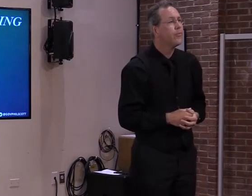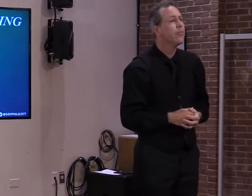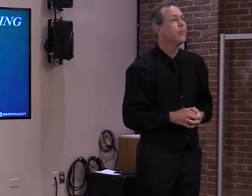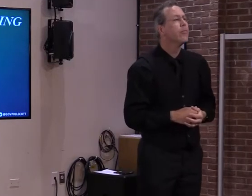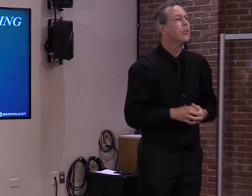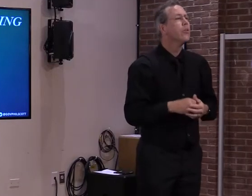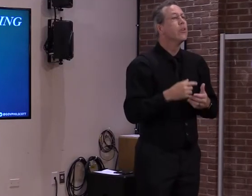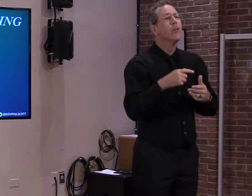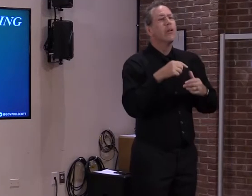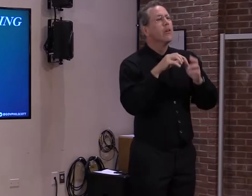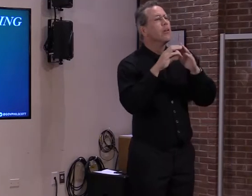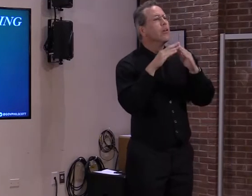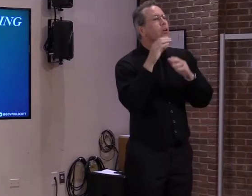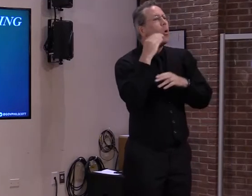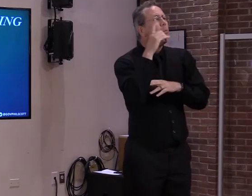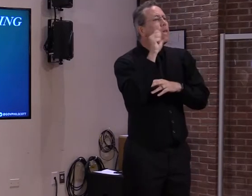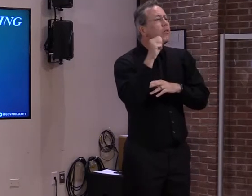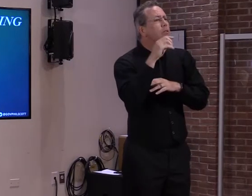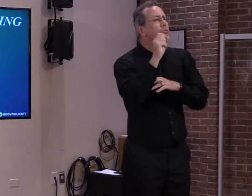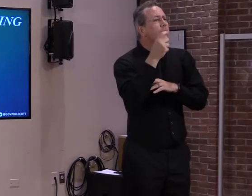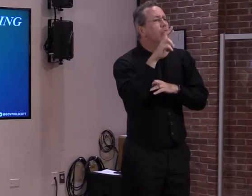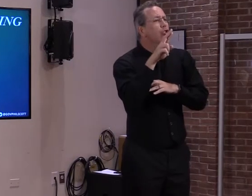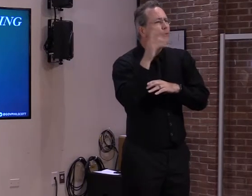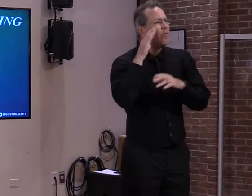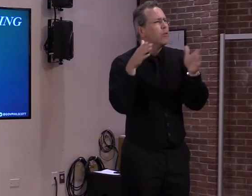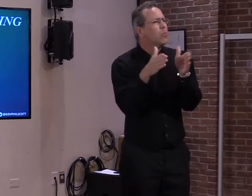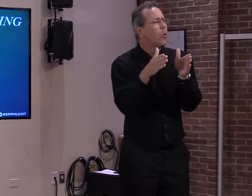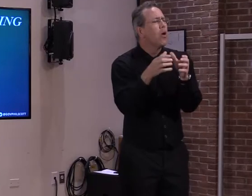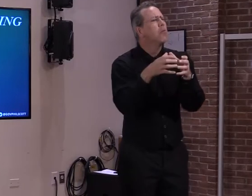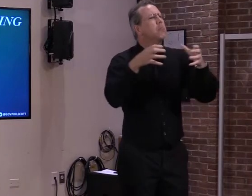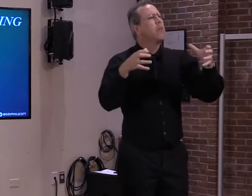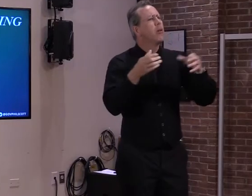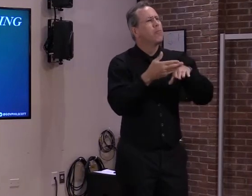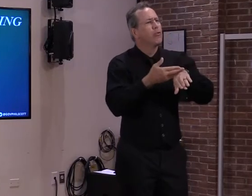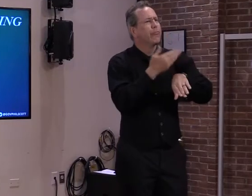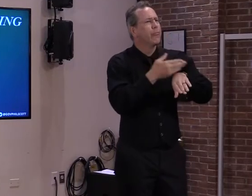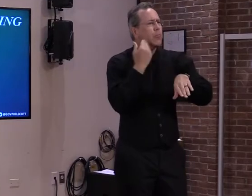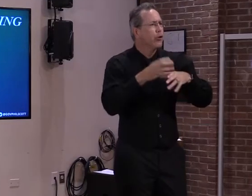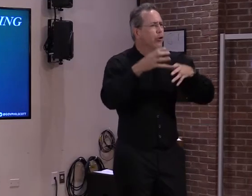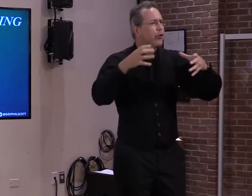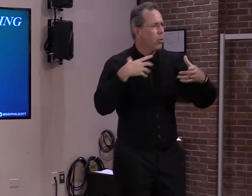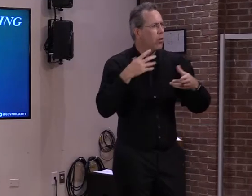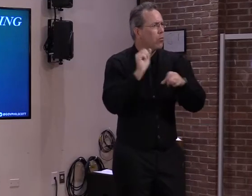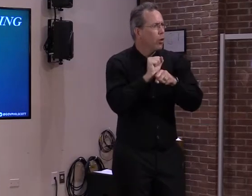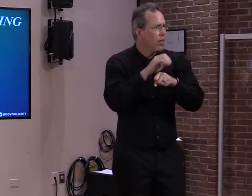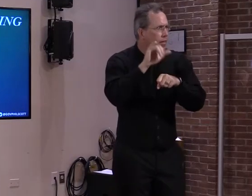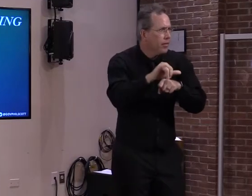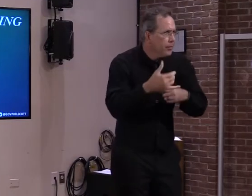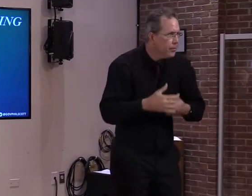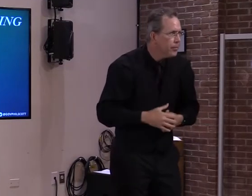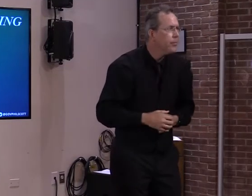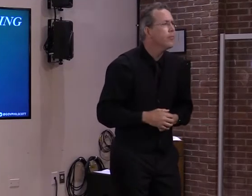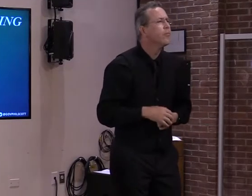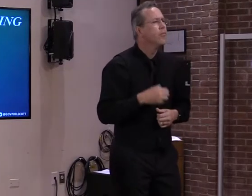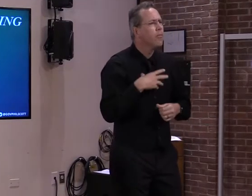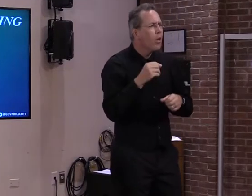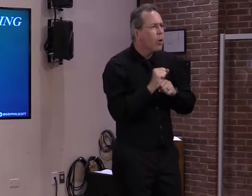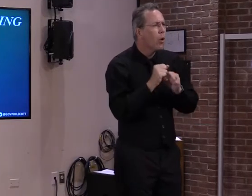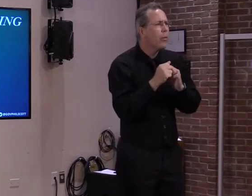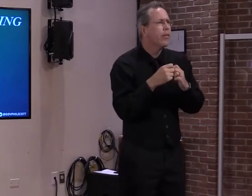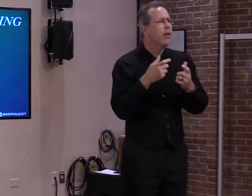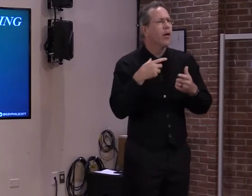helping them access the multi-million dollars in housing subsidies to find housing for those that may